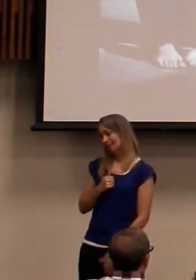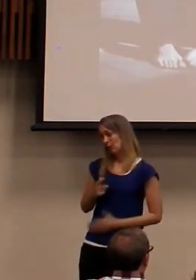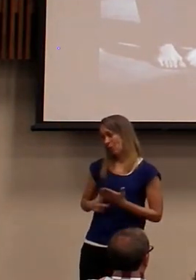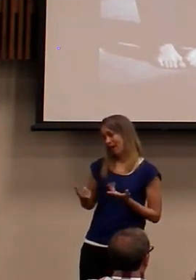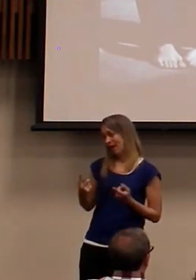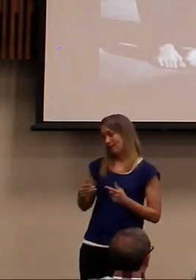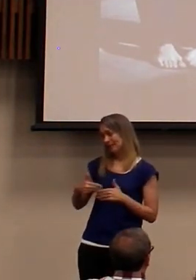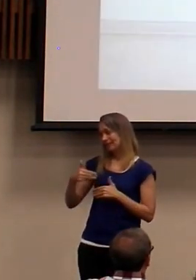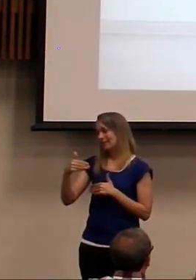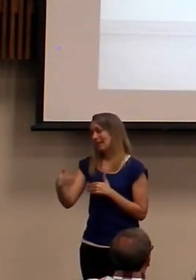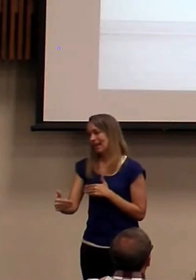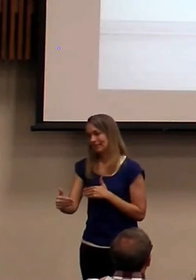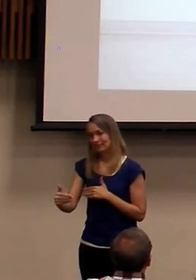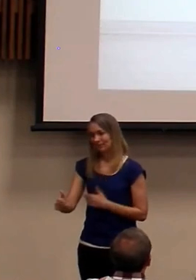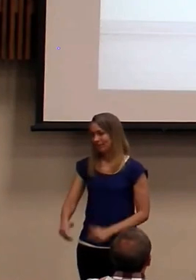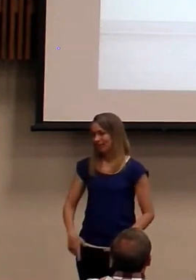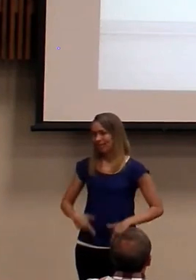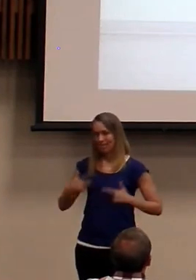need ministry.